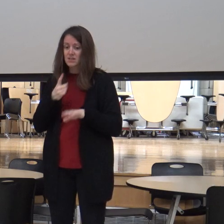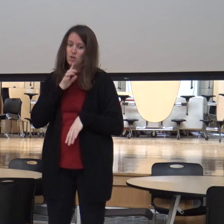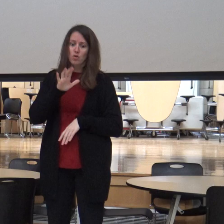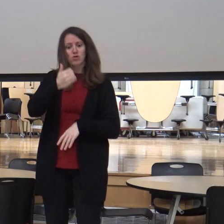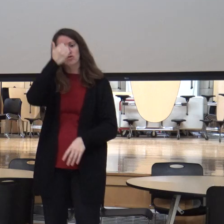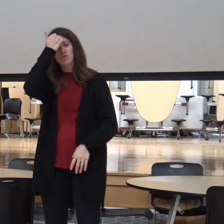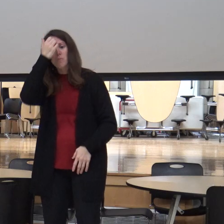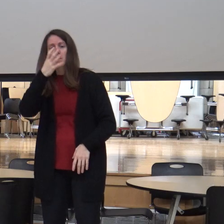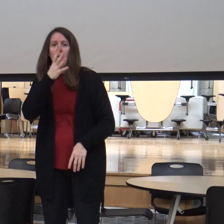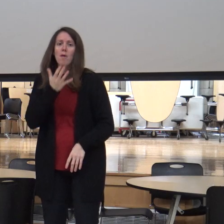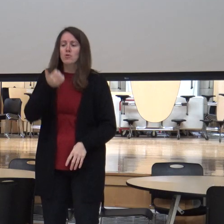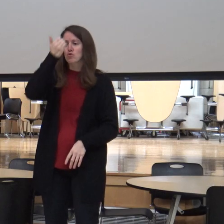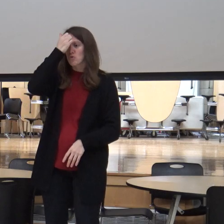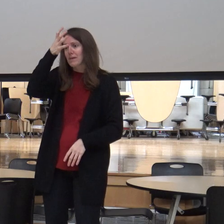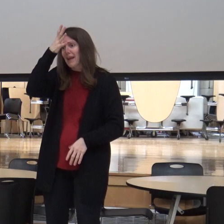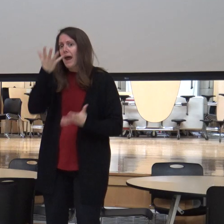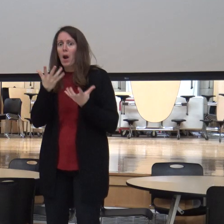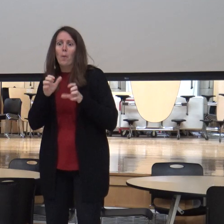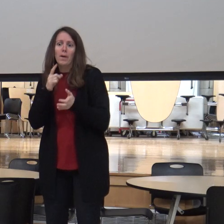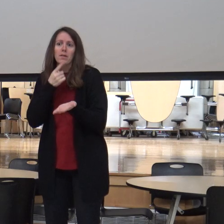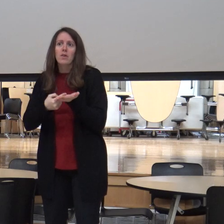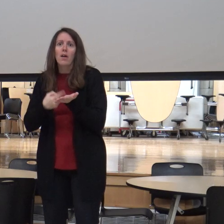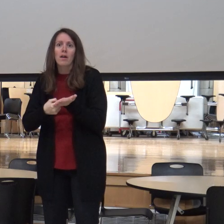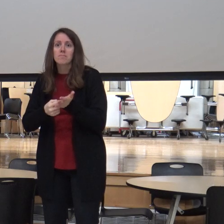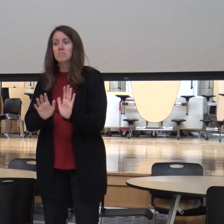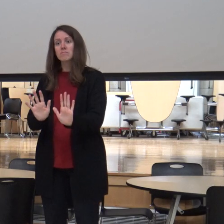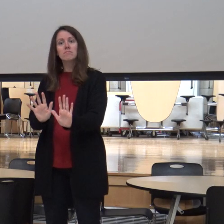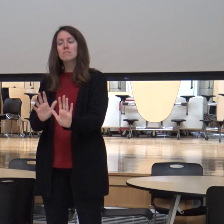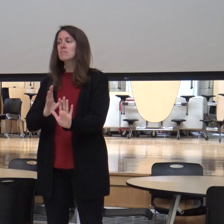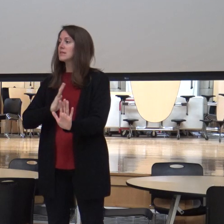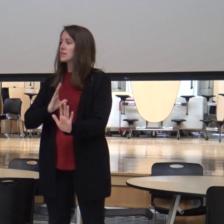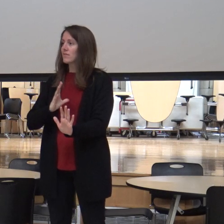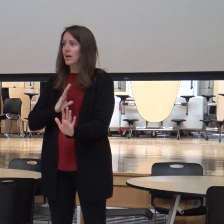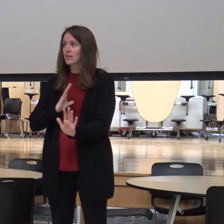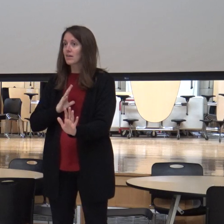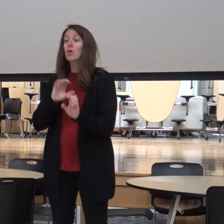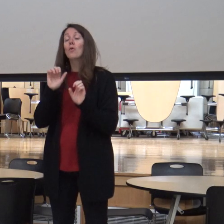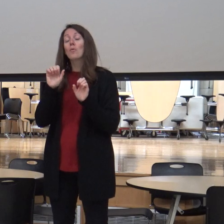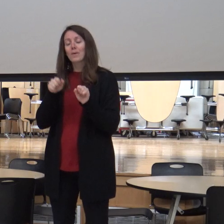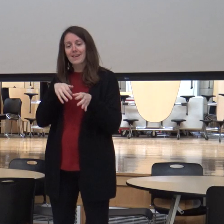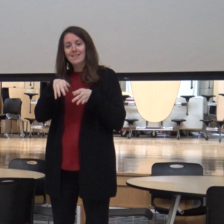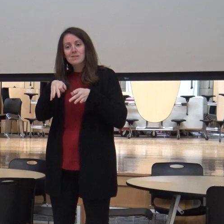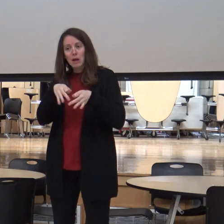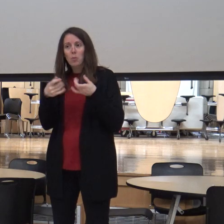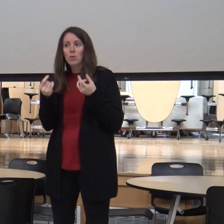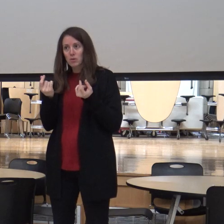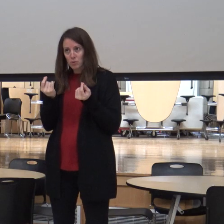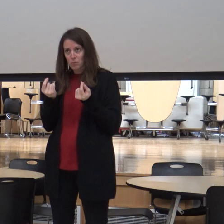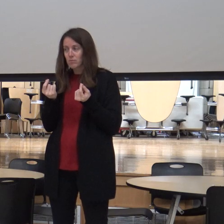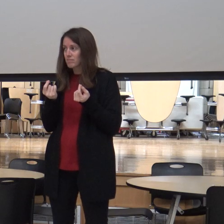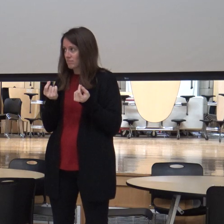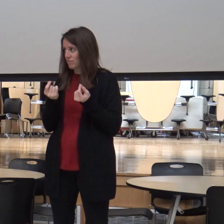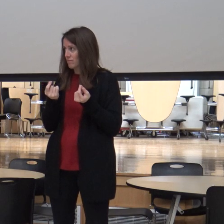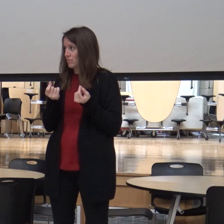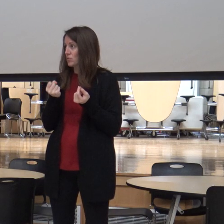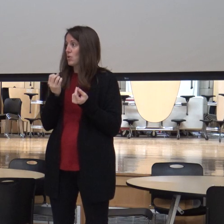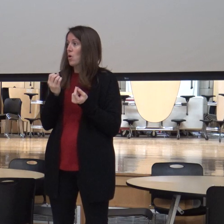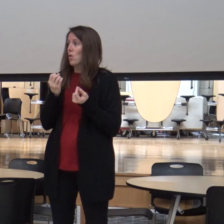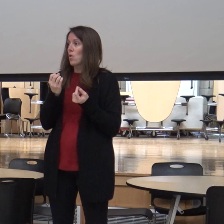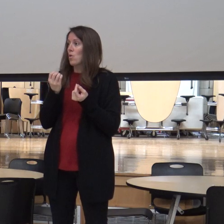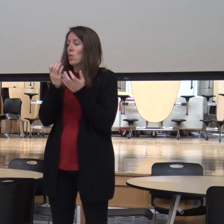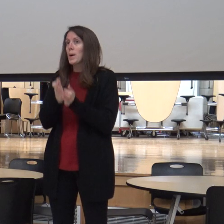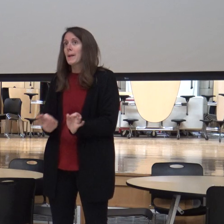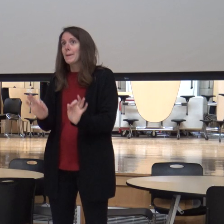you're stupid dad, I don't want to talk to you. That's okay. We can talk you through what you can do. So the biggest thing